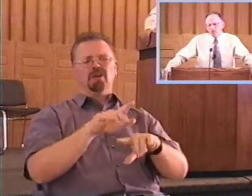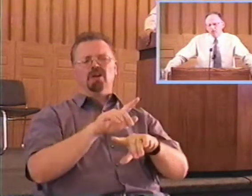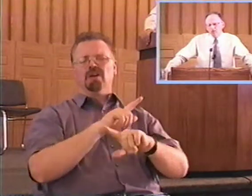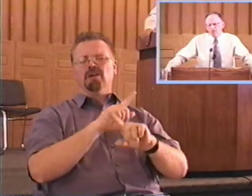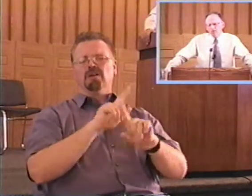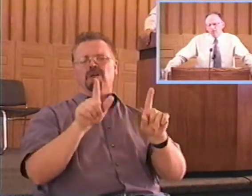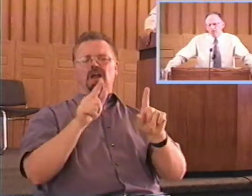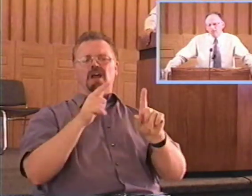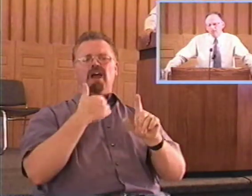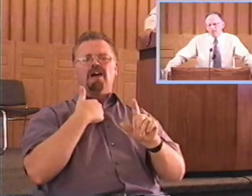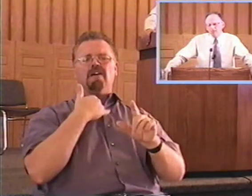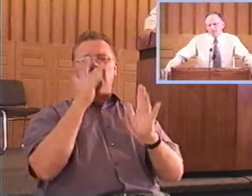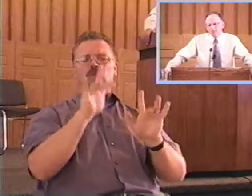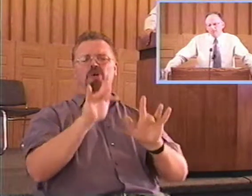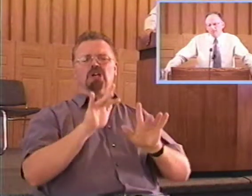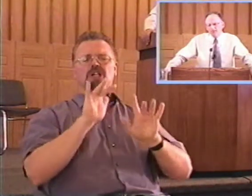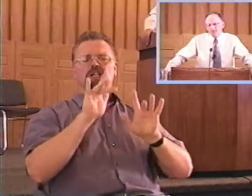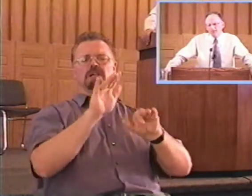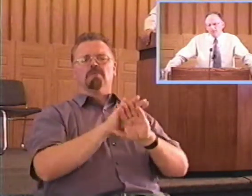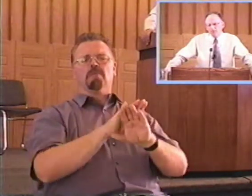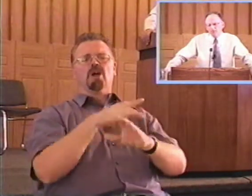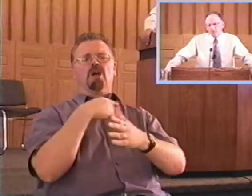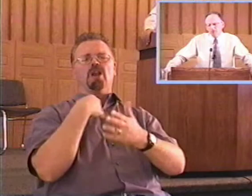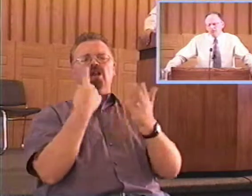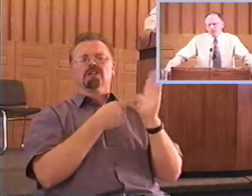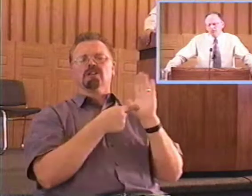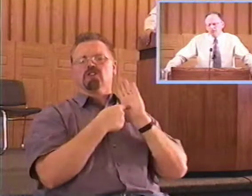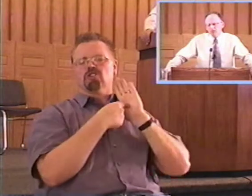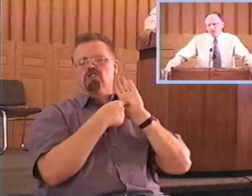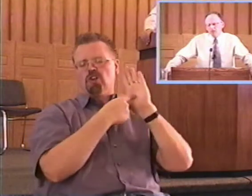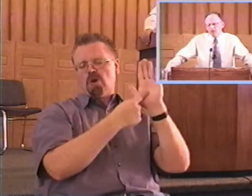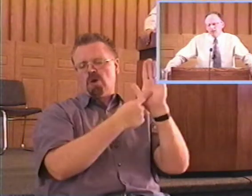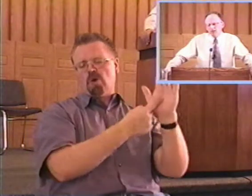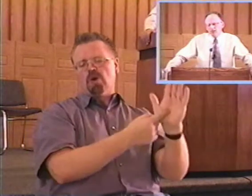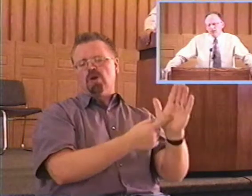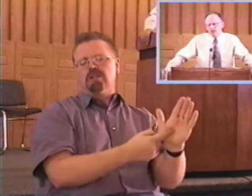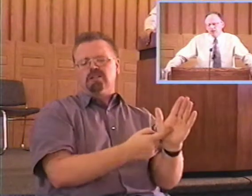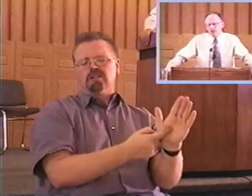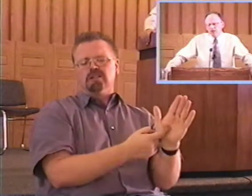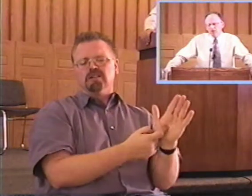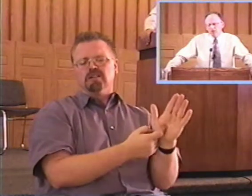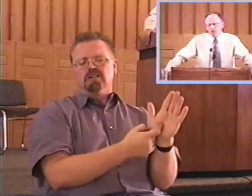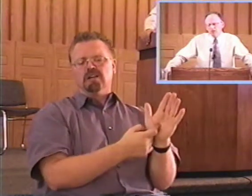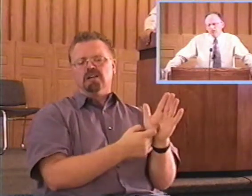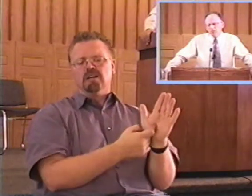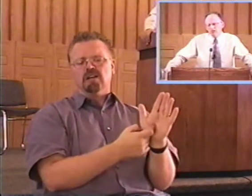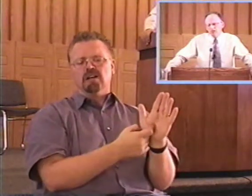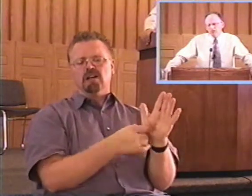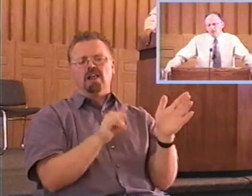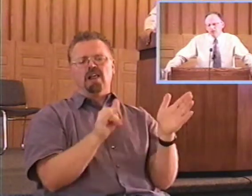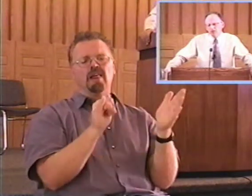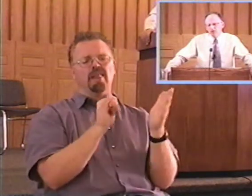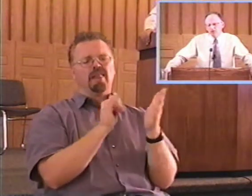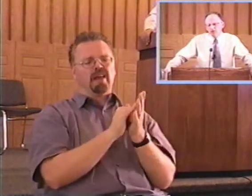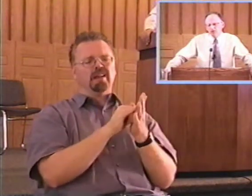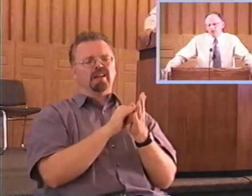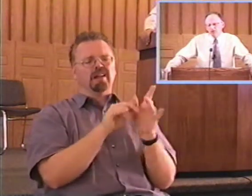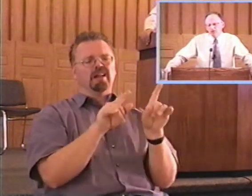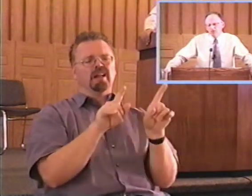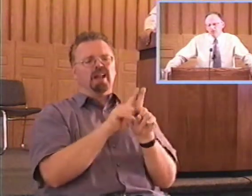And show every one of them with a great sobriety that, like their parents,